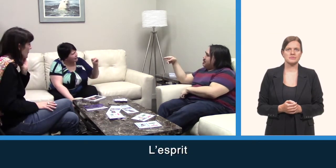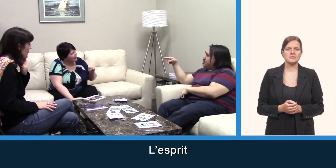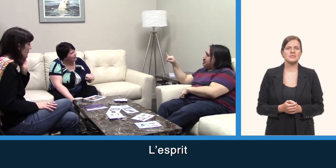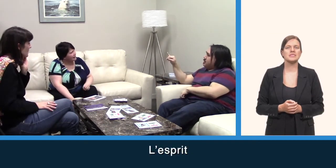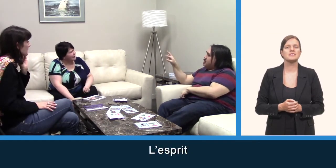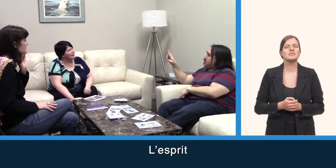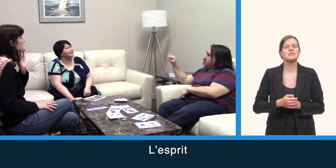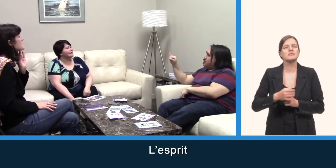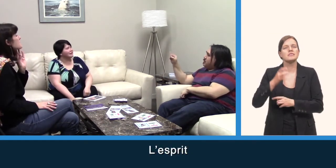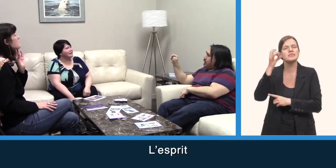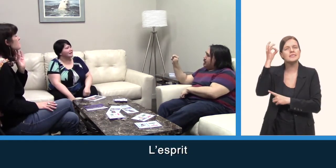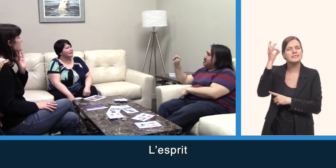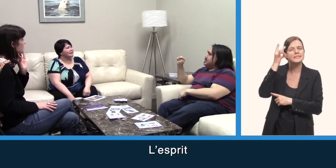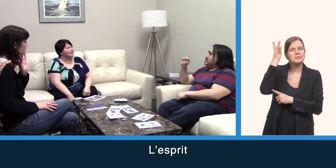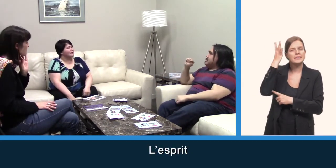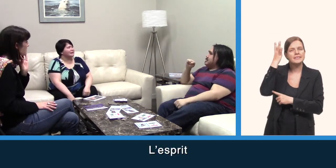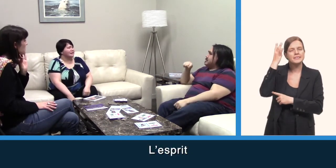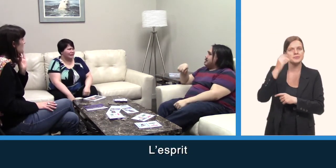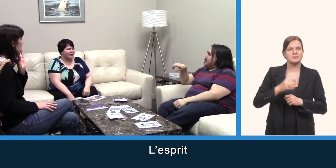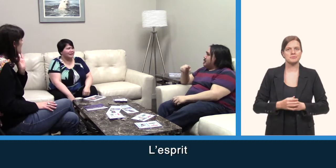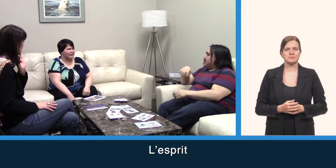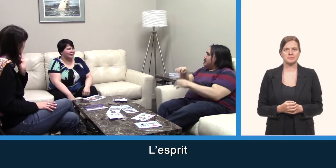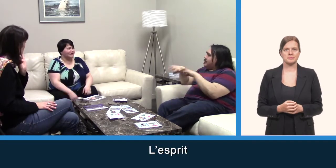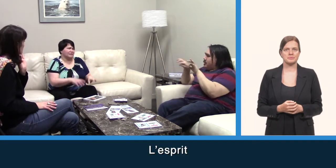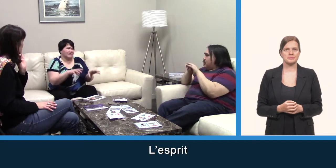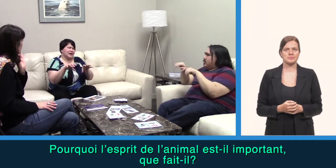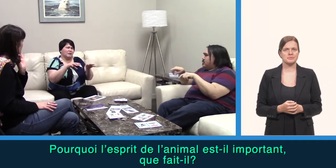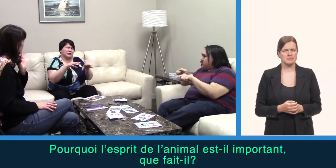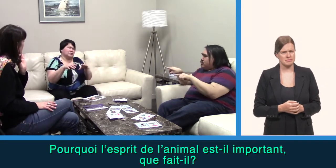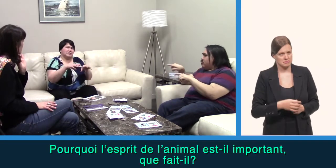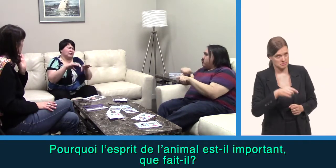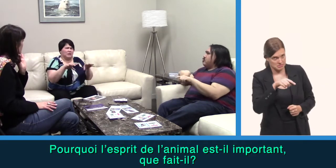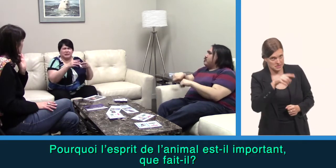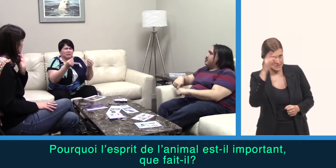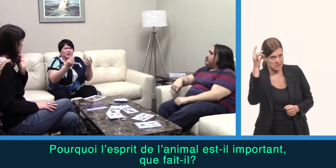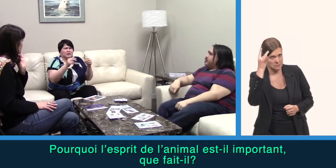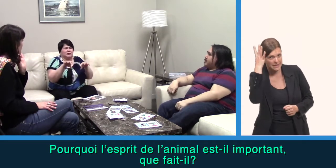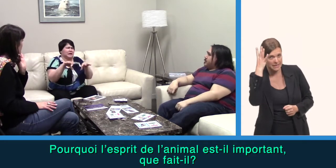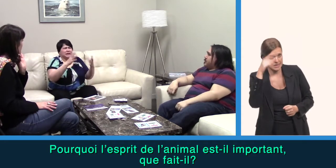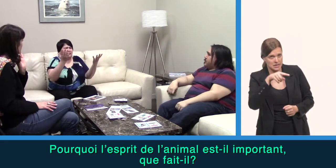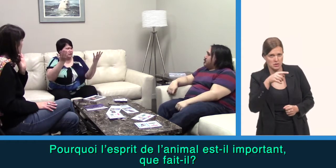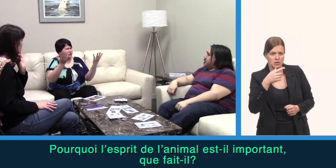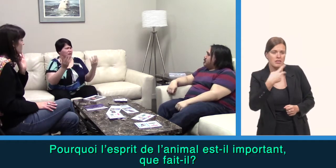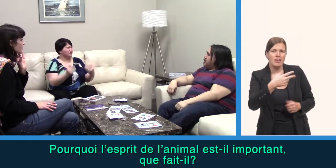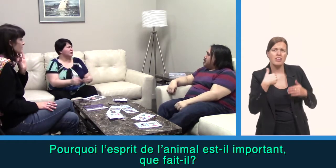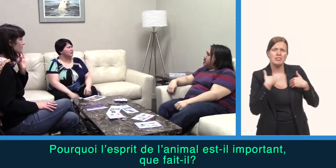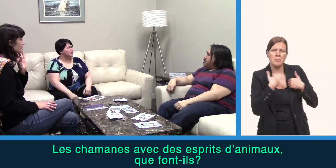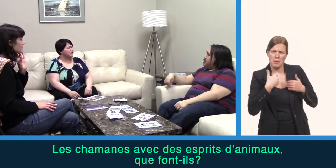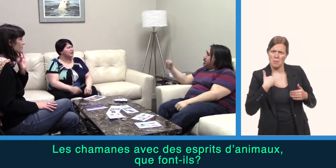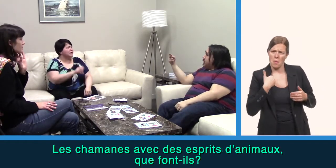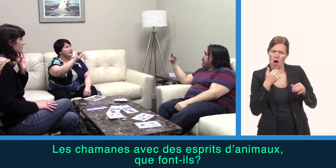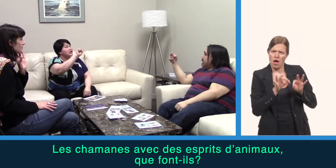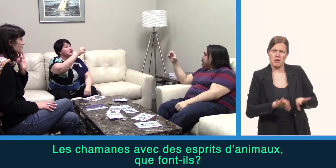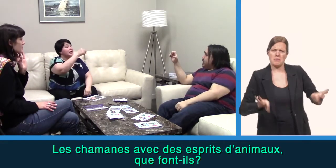The spirit. Mm. okay, what do they do?